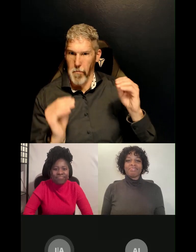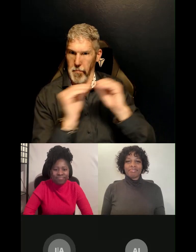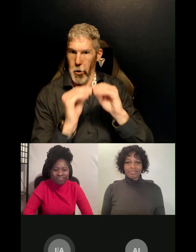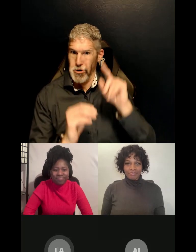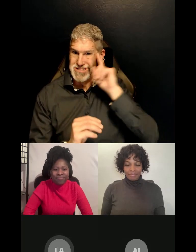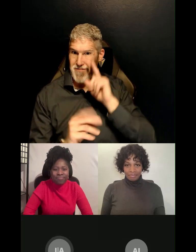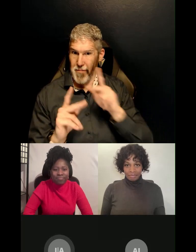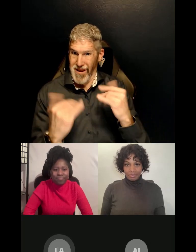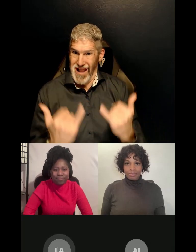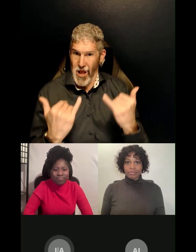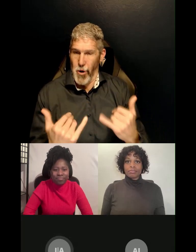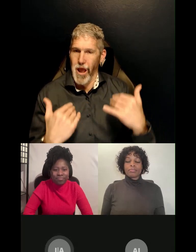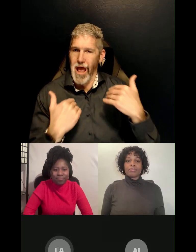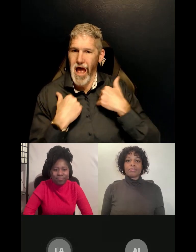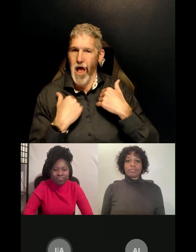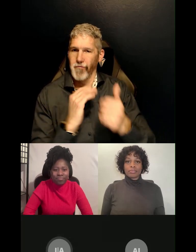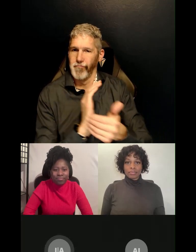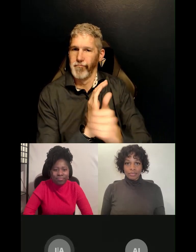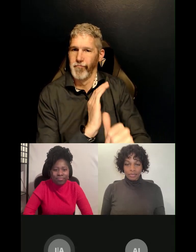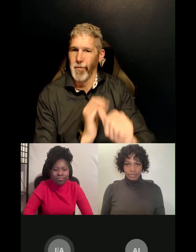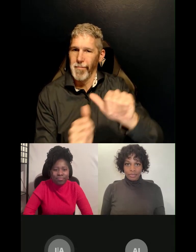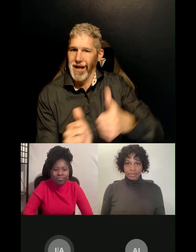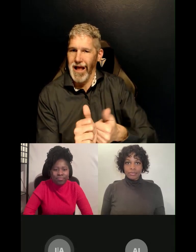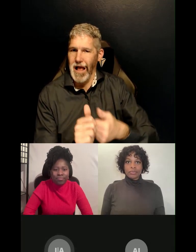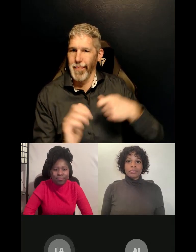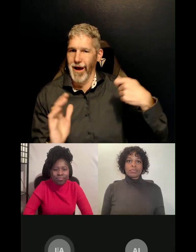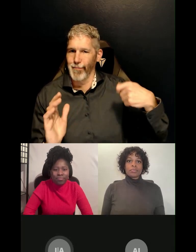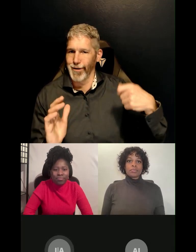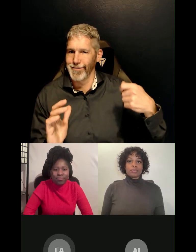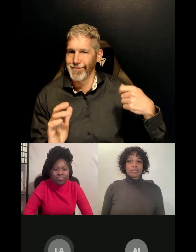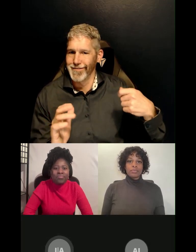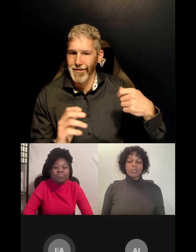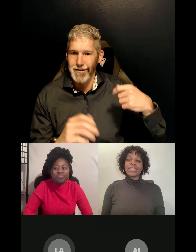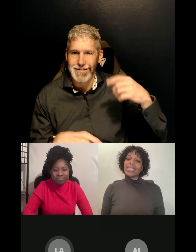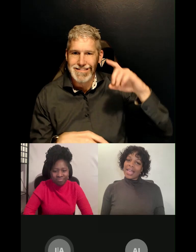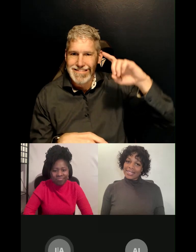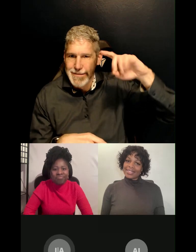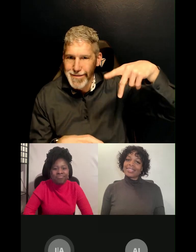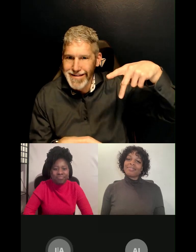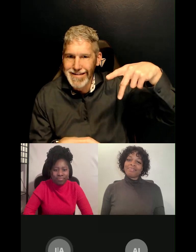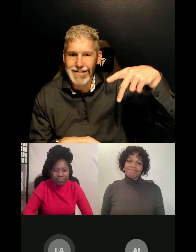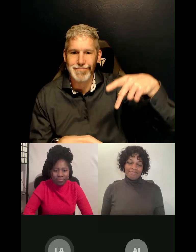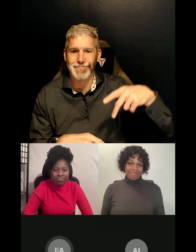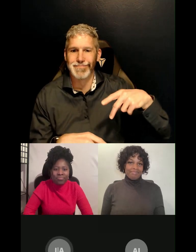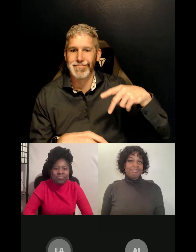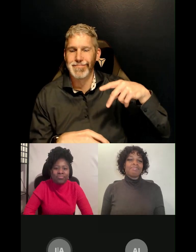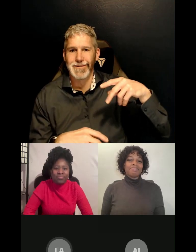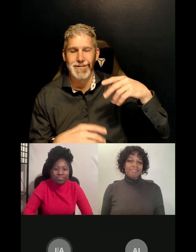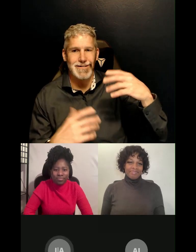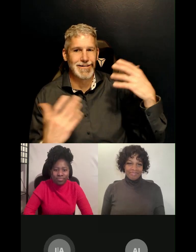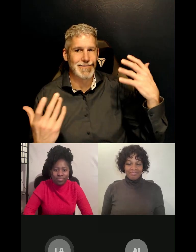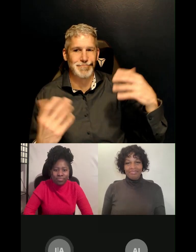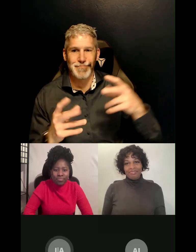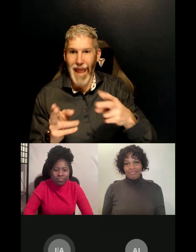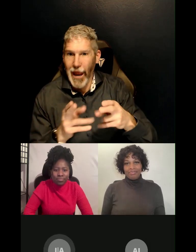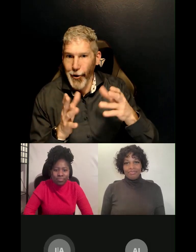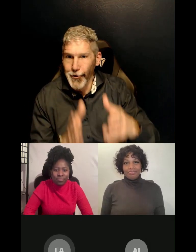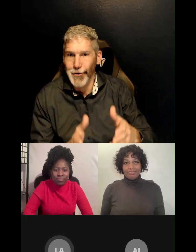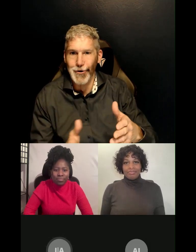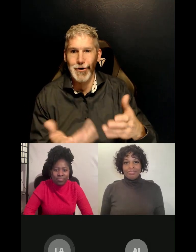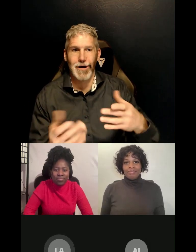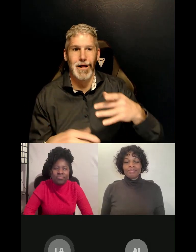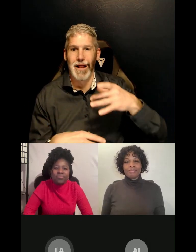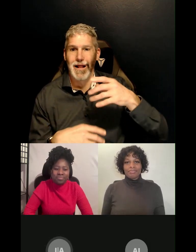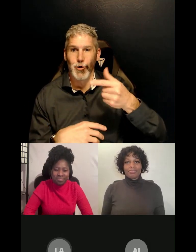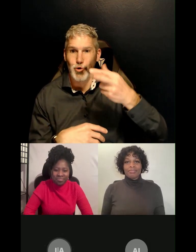lead, because we're putting that effort in, and because there's more deaf people now who have skill behind the camera as